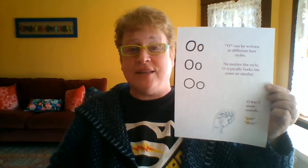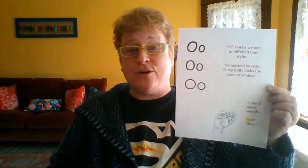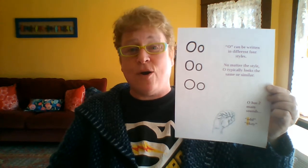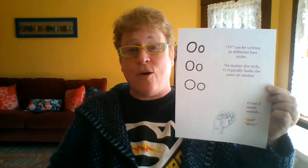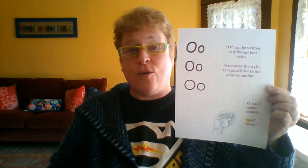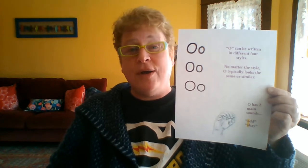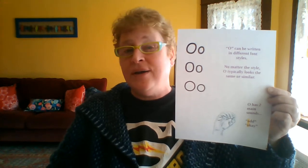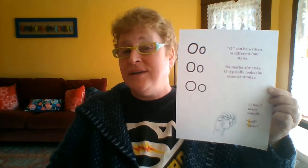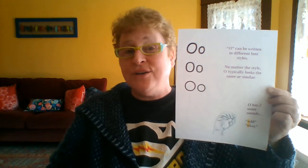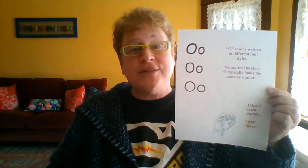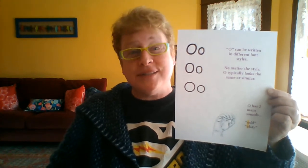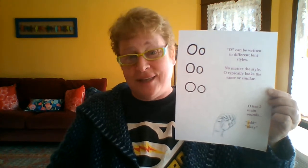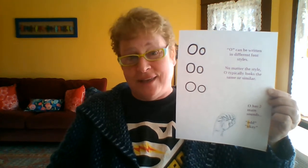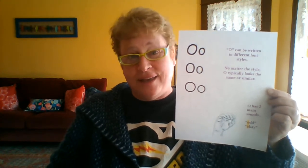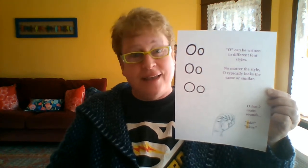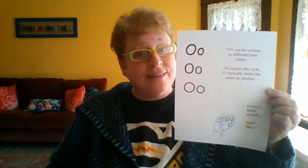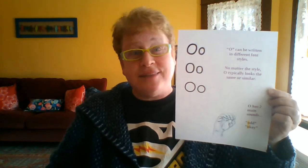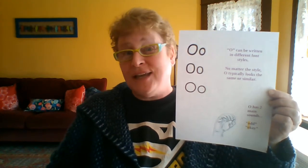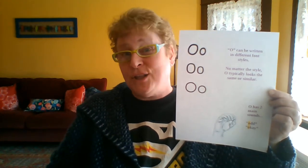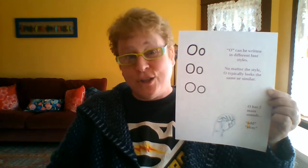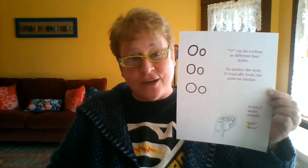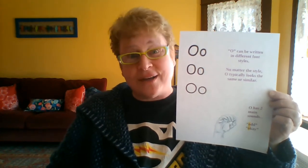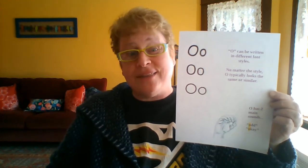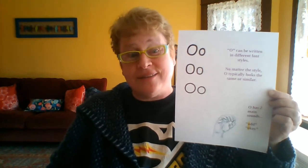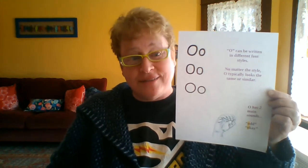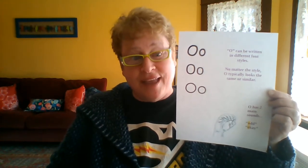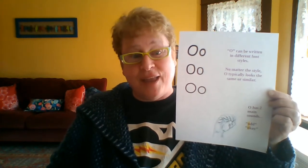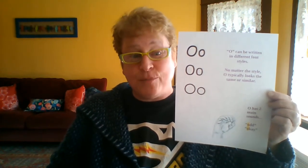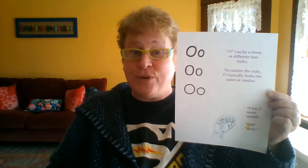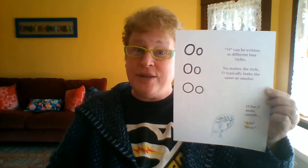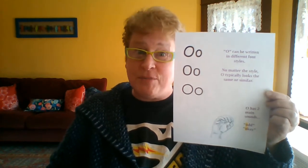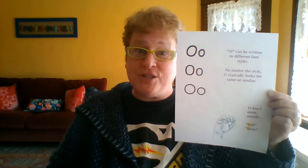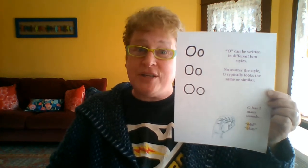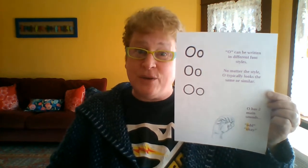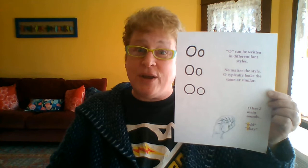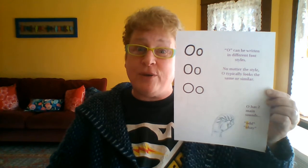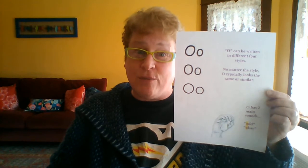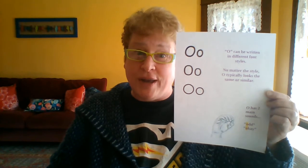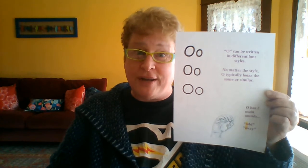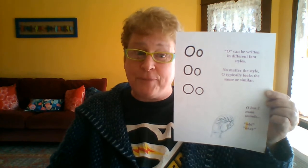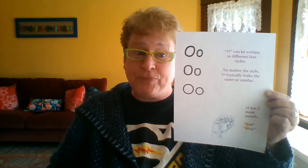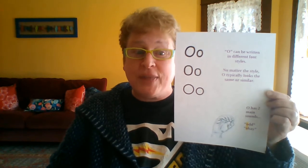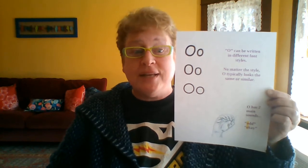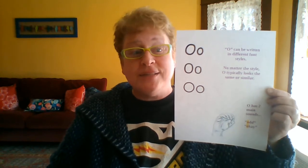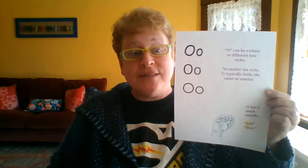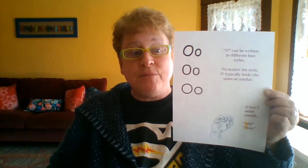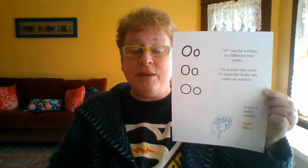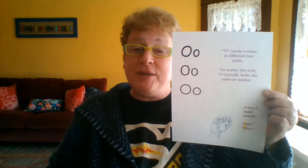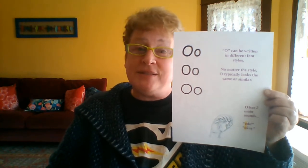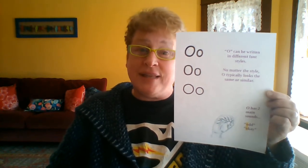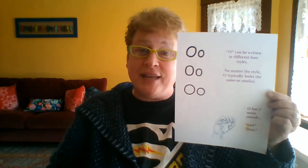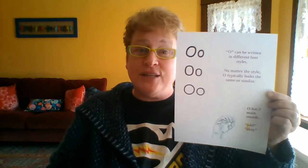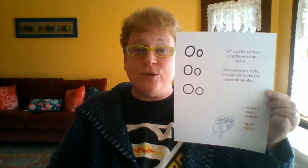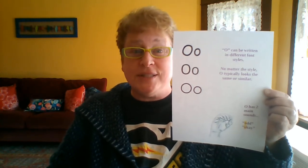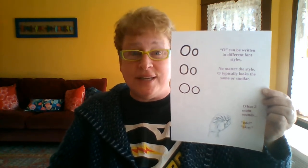letter O, you'll see that they look the same pretty much any way we write it. Some may be slanted or